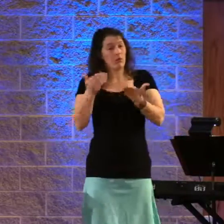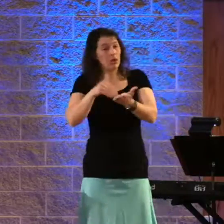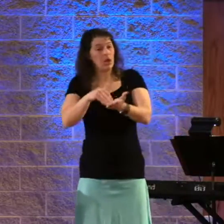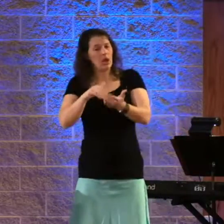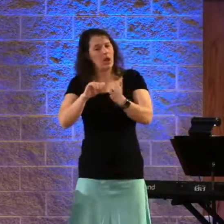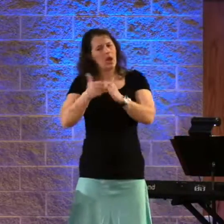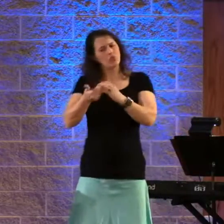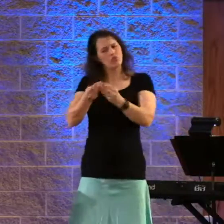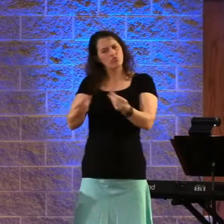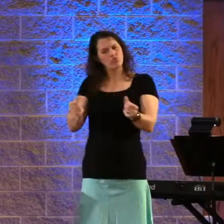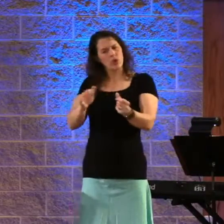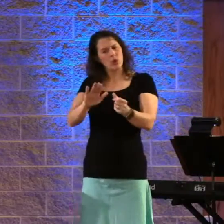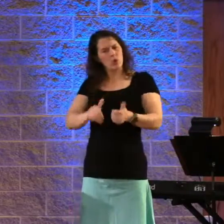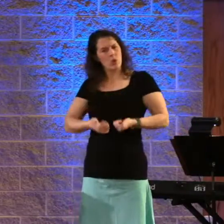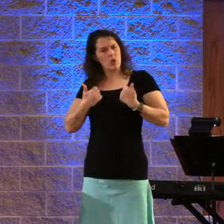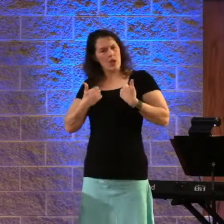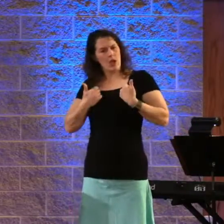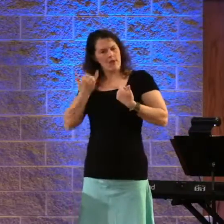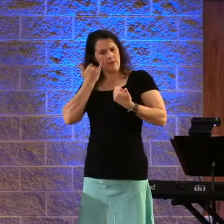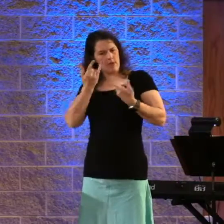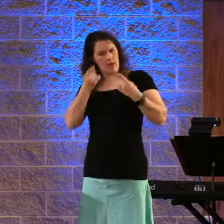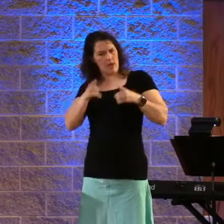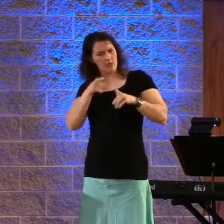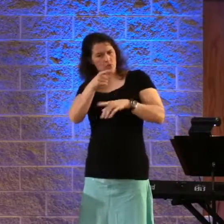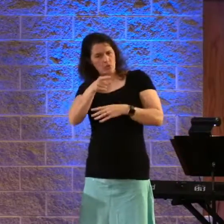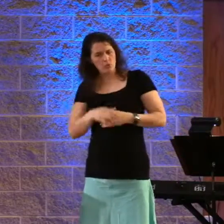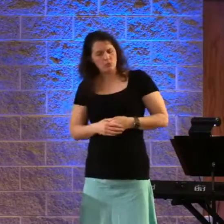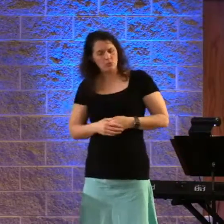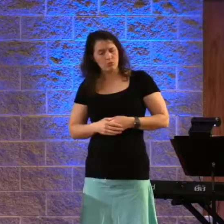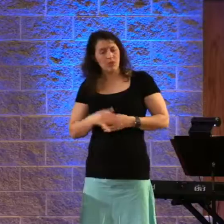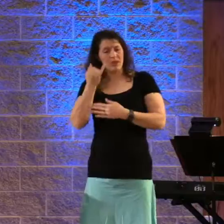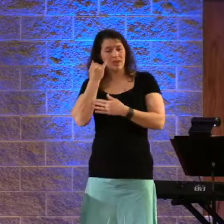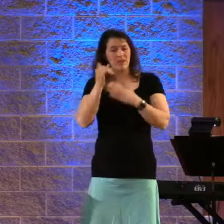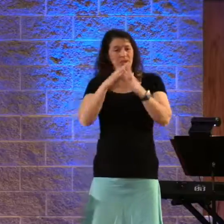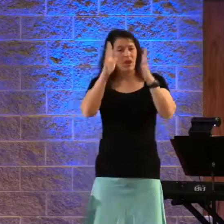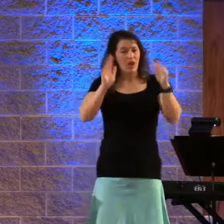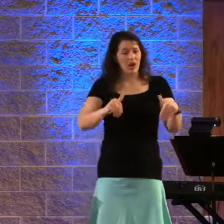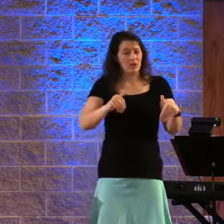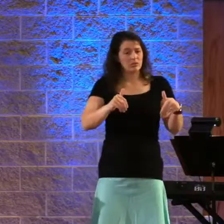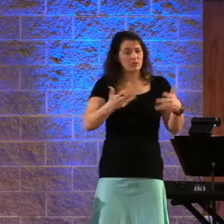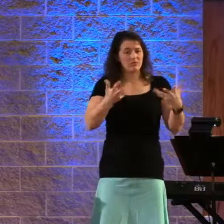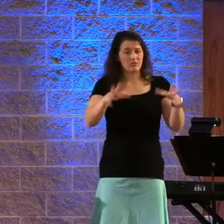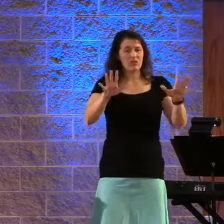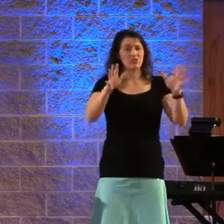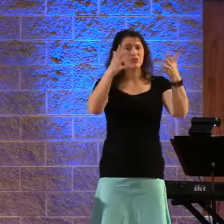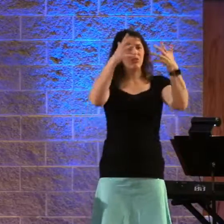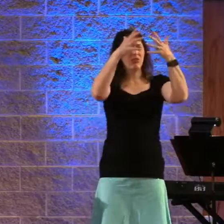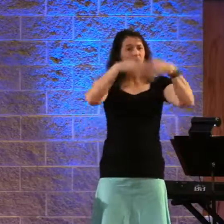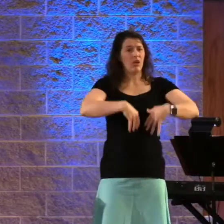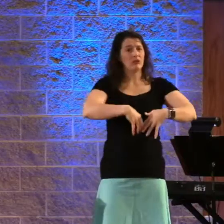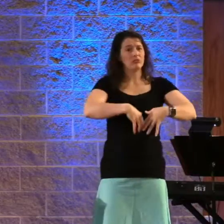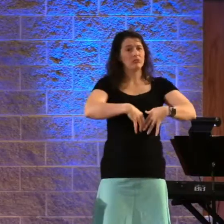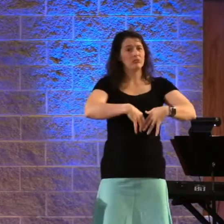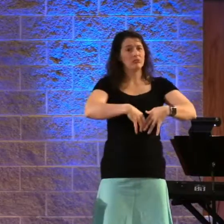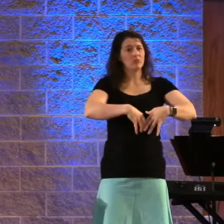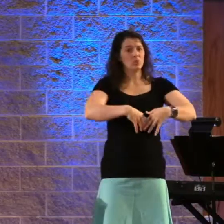bring healing to you in your life if that has happened to you? What if the house has already fallen down?